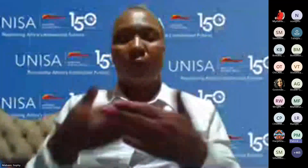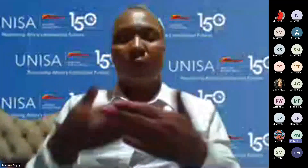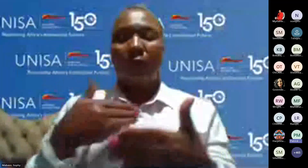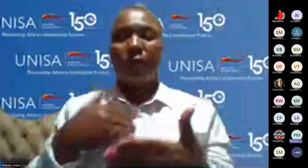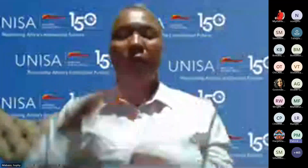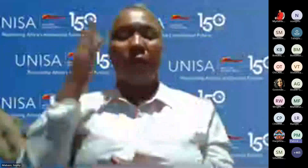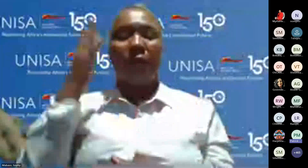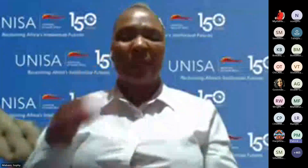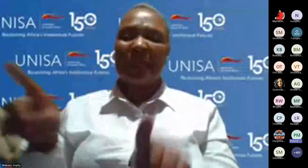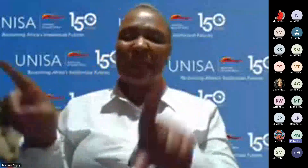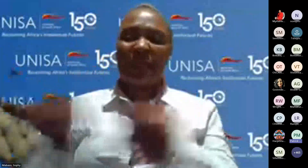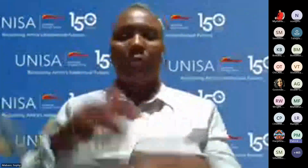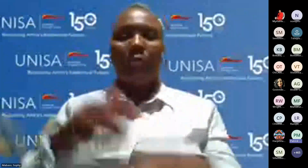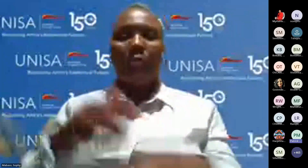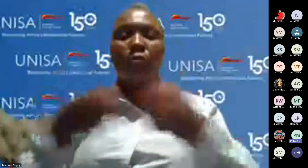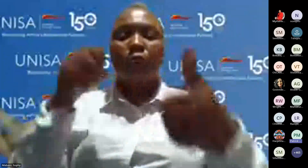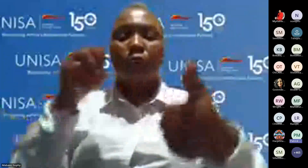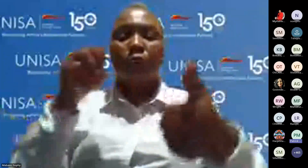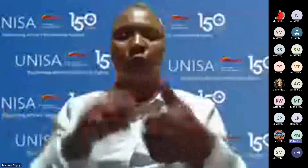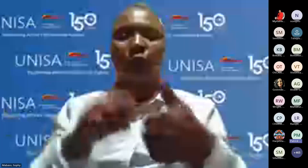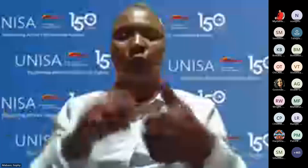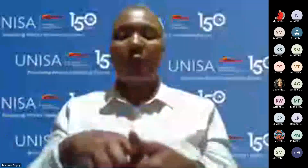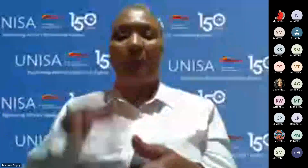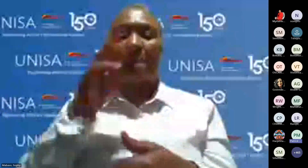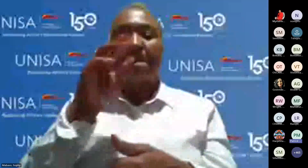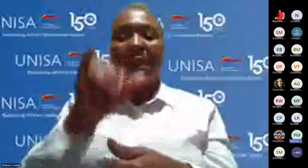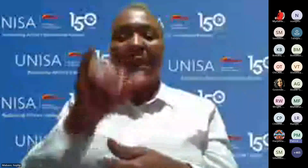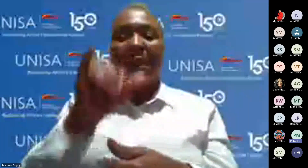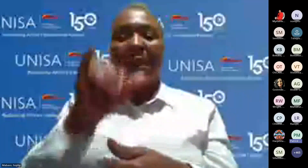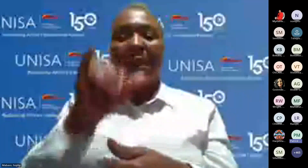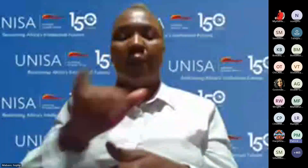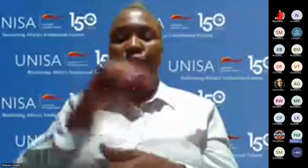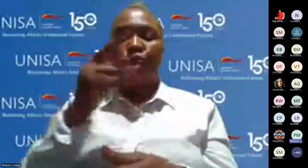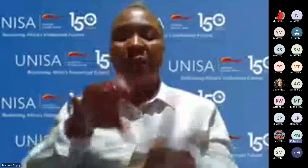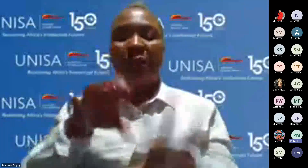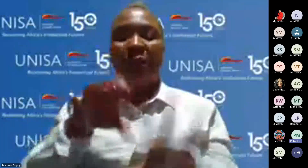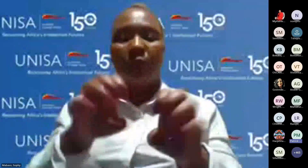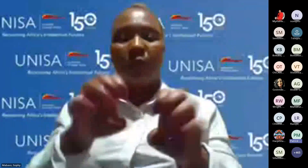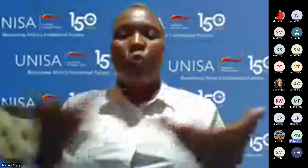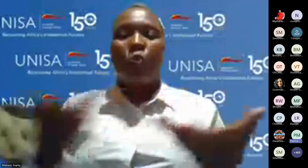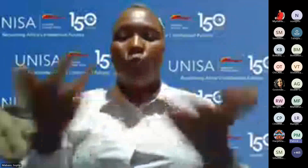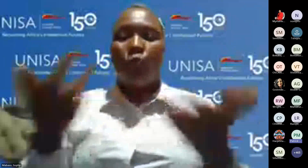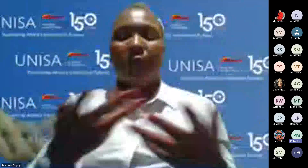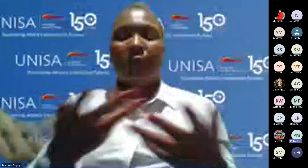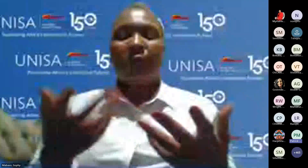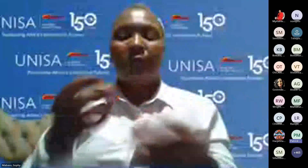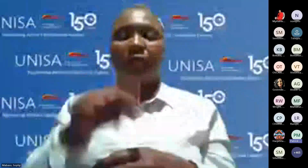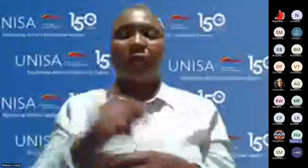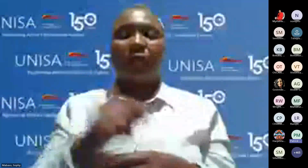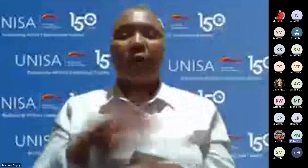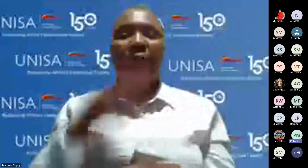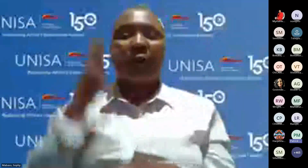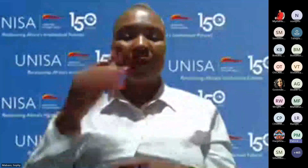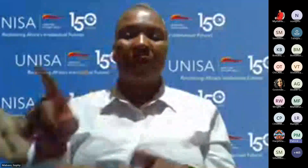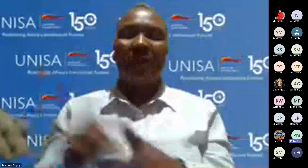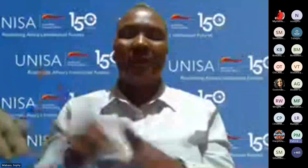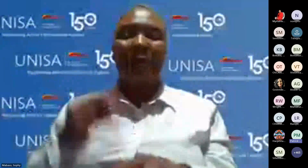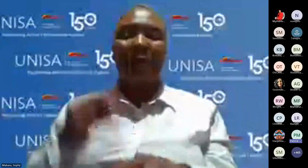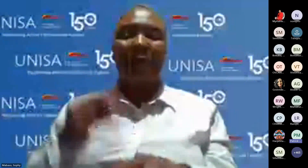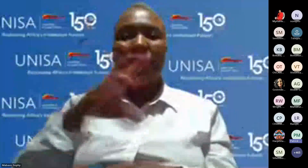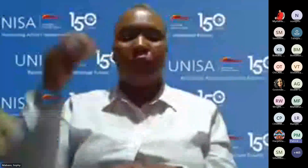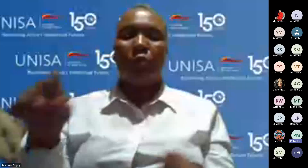the same problem in May-June exams, whereby I experienced the same electricity